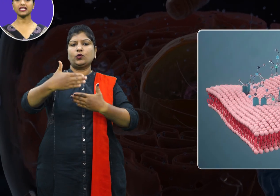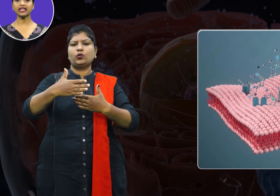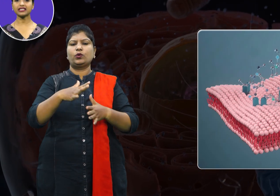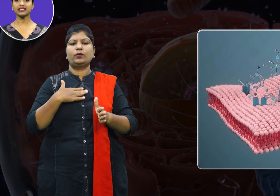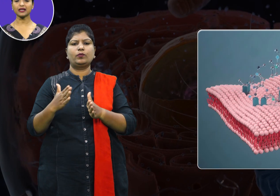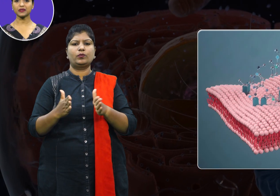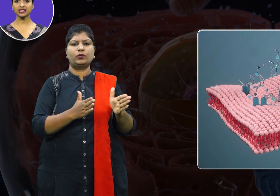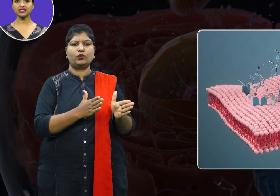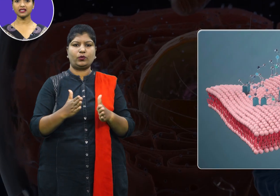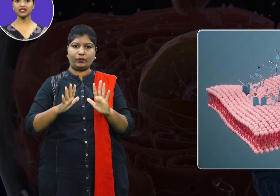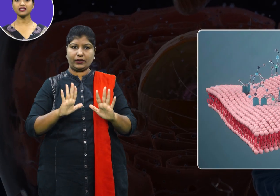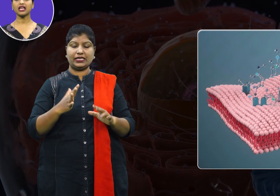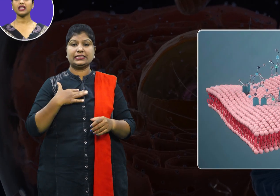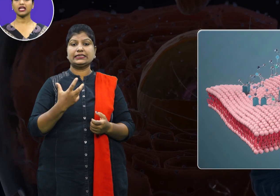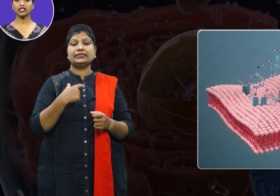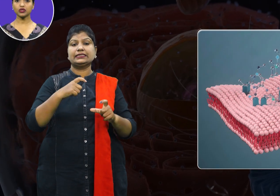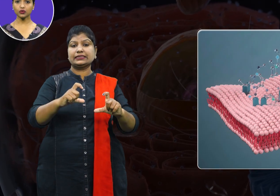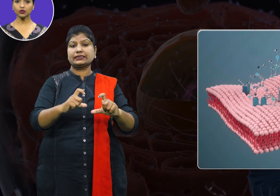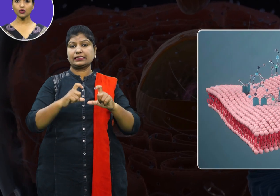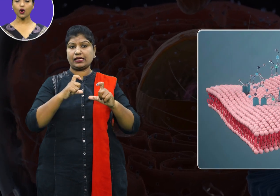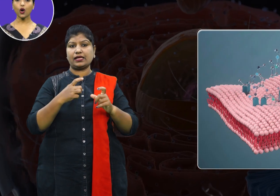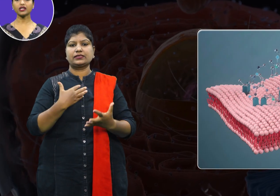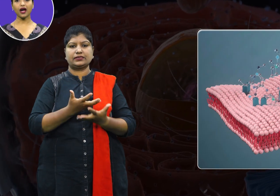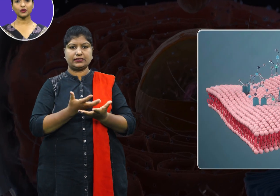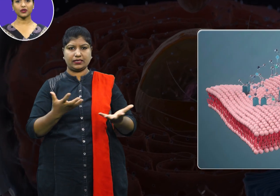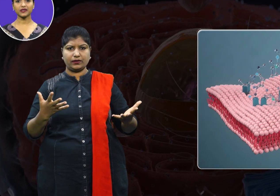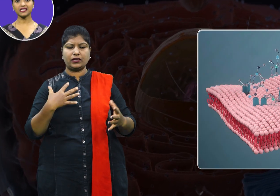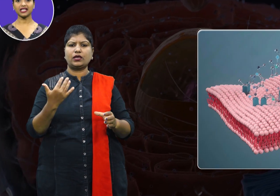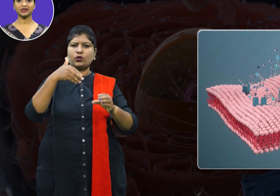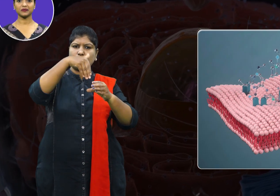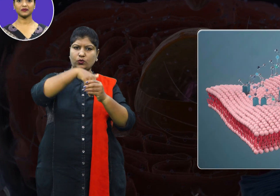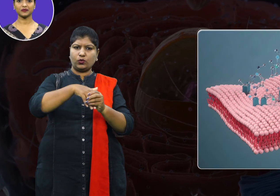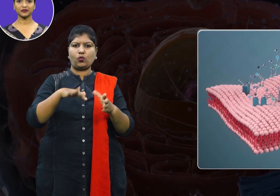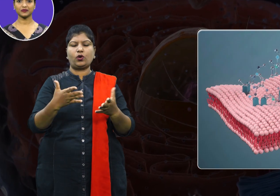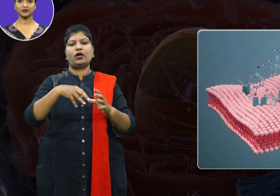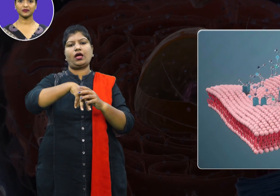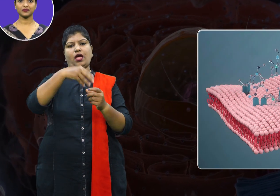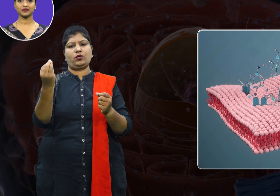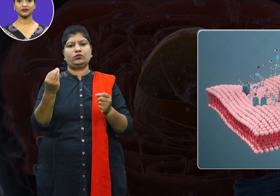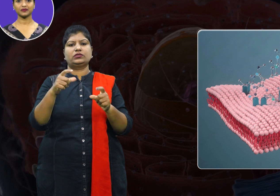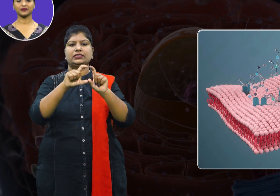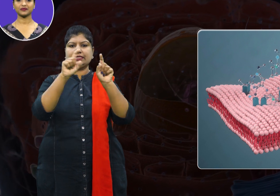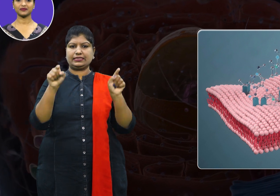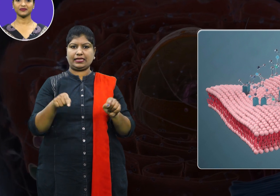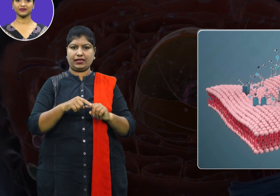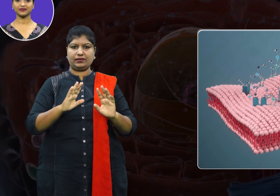of selected substances into or out of the cell.